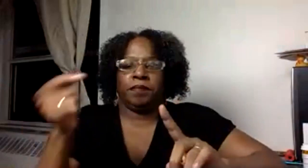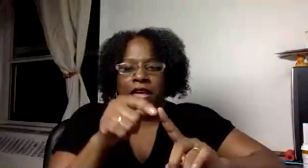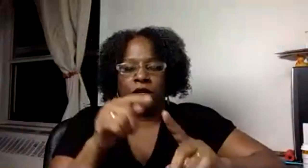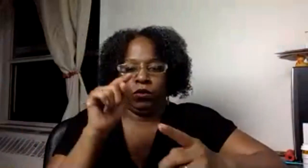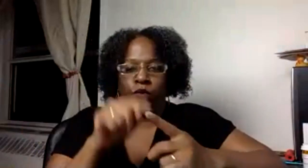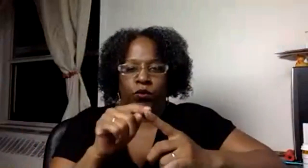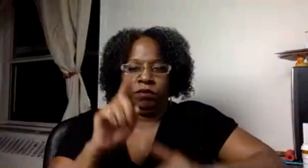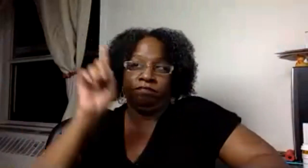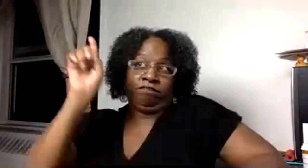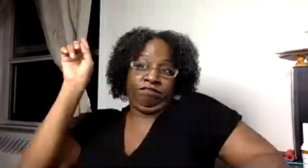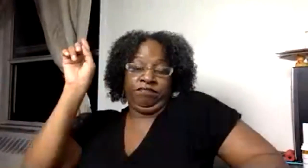All right.